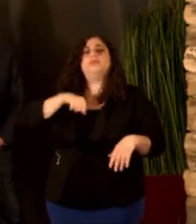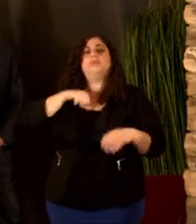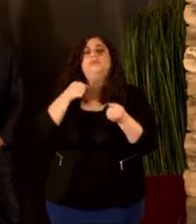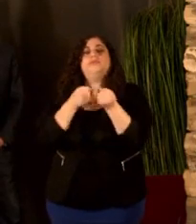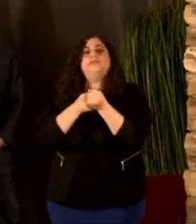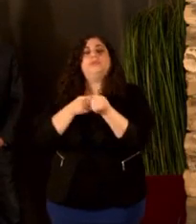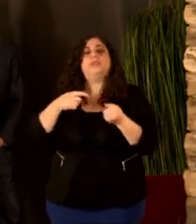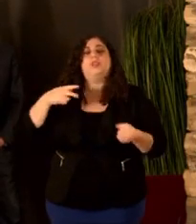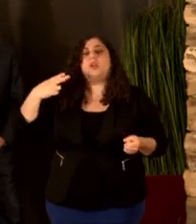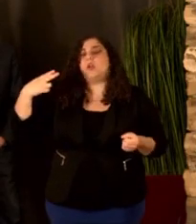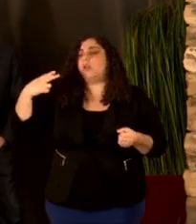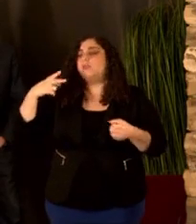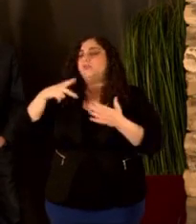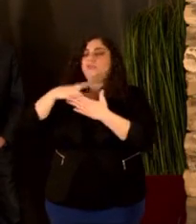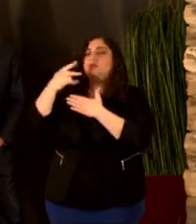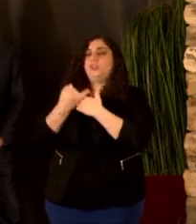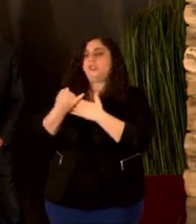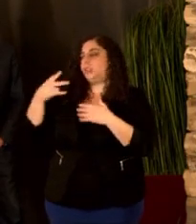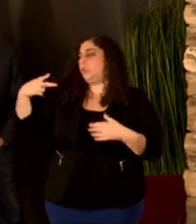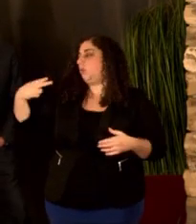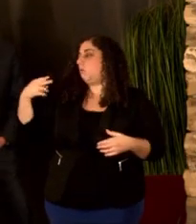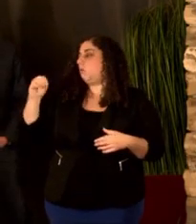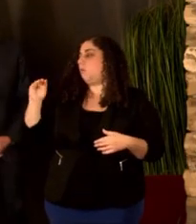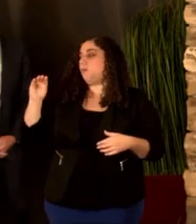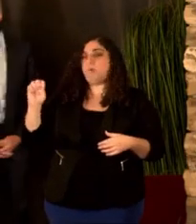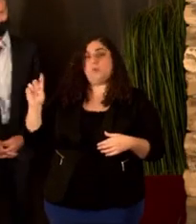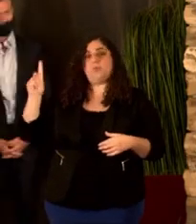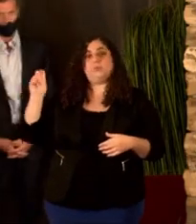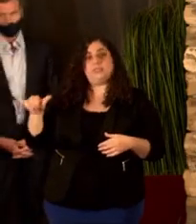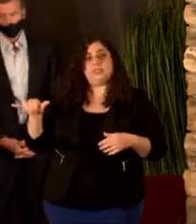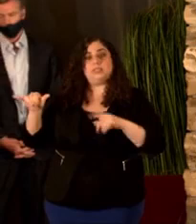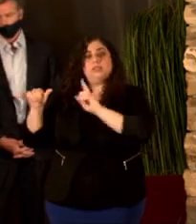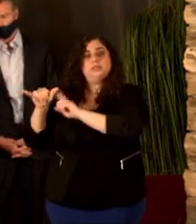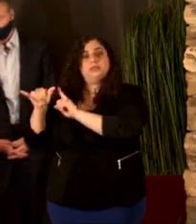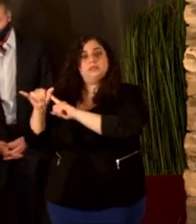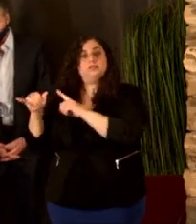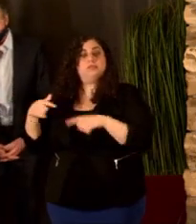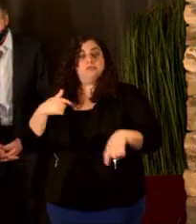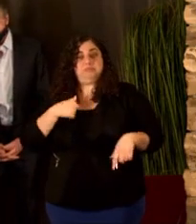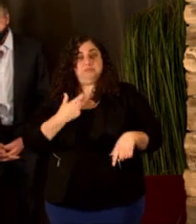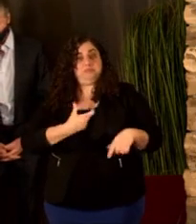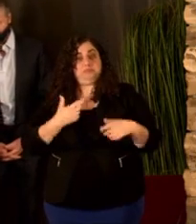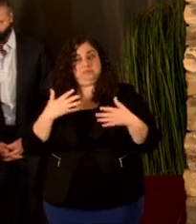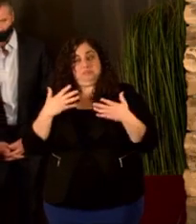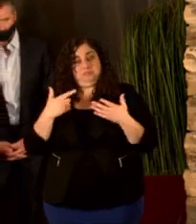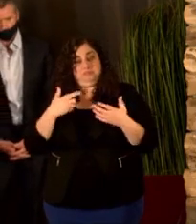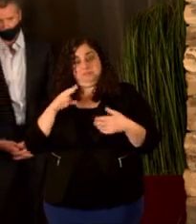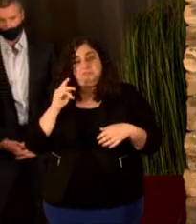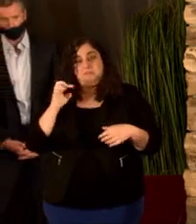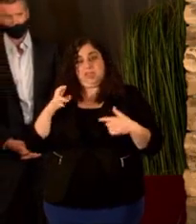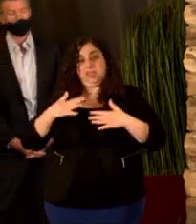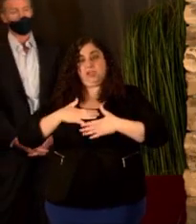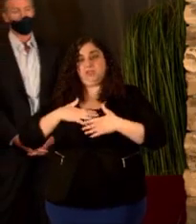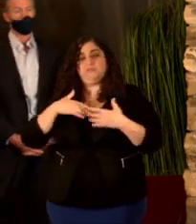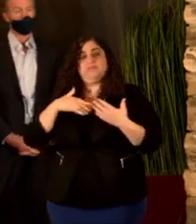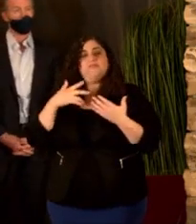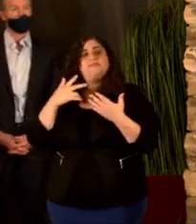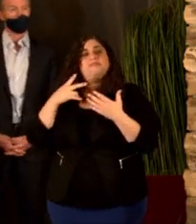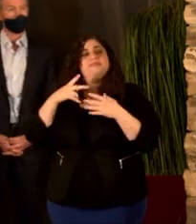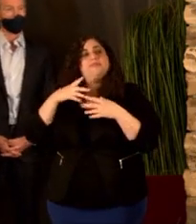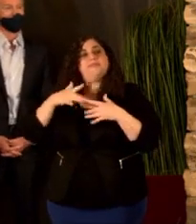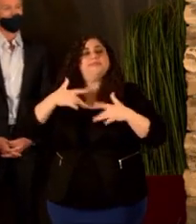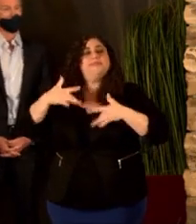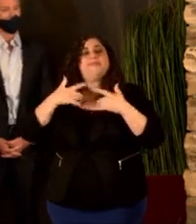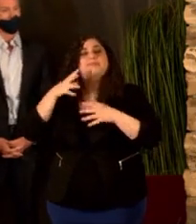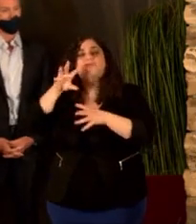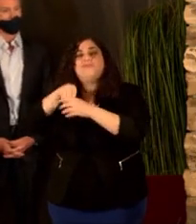as mayor, I'm grateful to receive these funds that got this project done and will get more projects done. And so, Governor, I tell you, as mayor of the